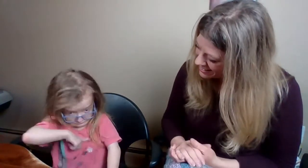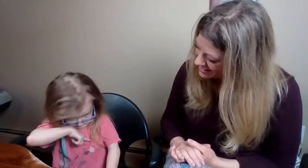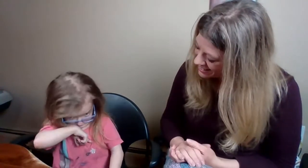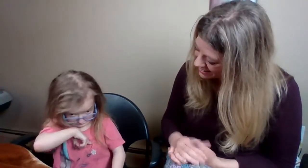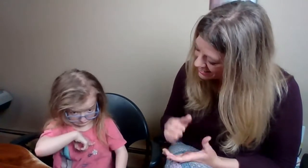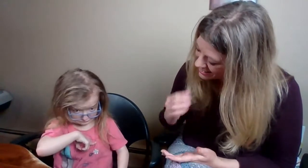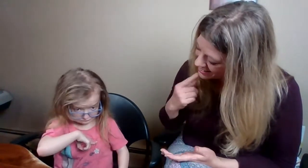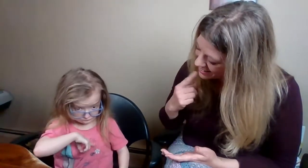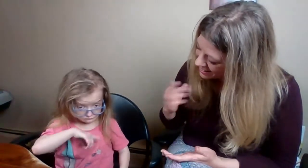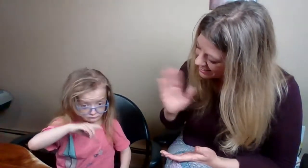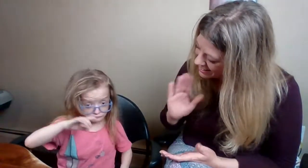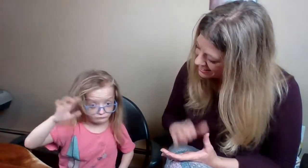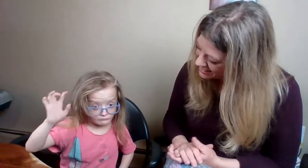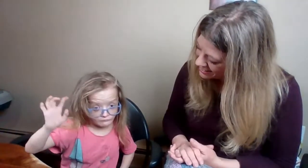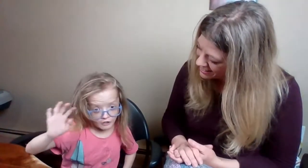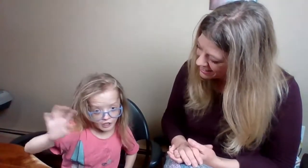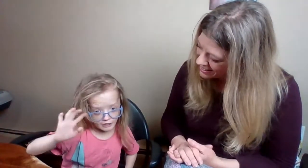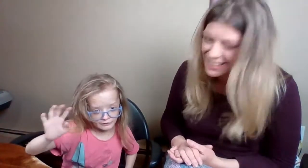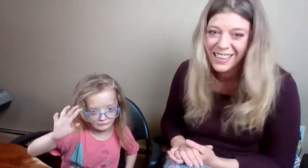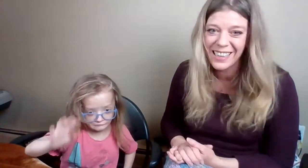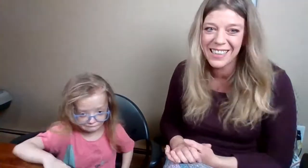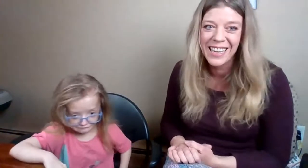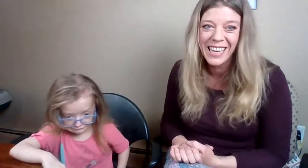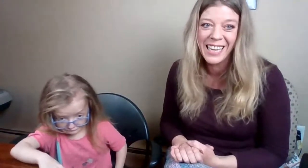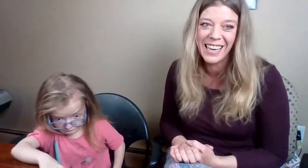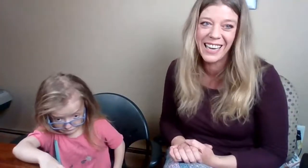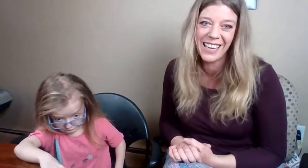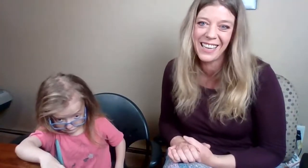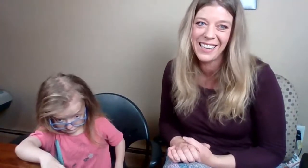Yes, say hi. Hey. Hi.